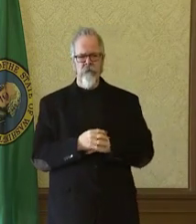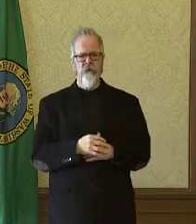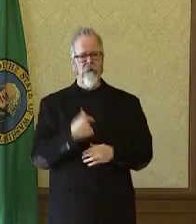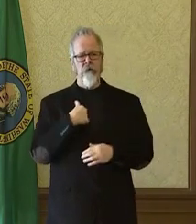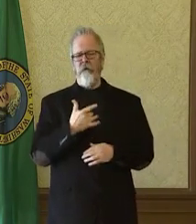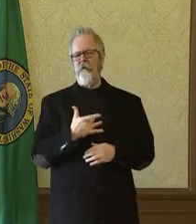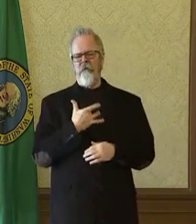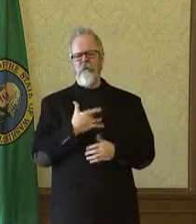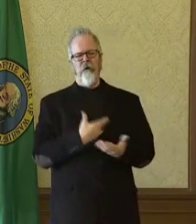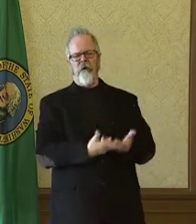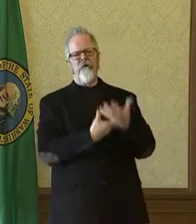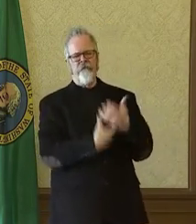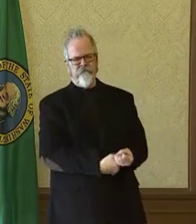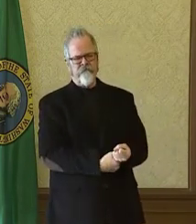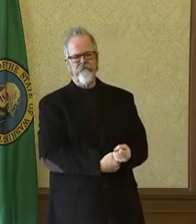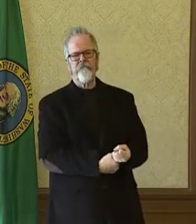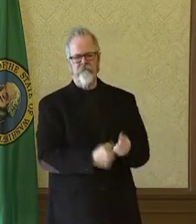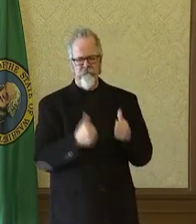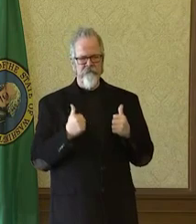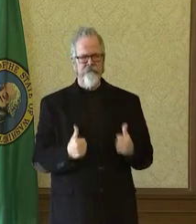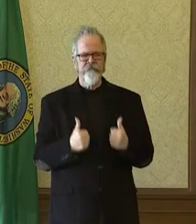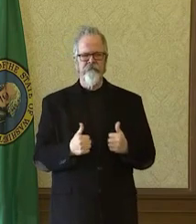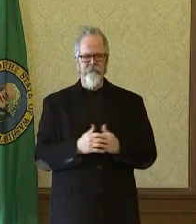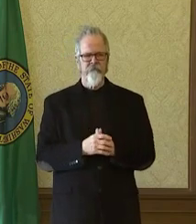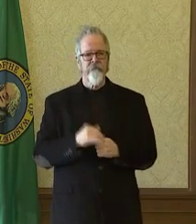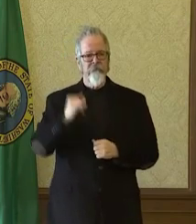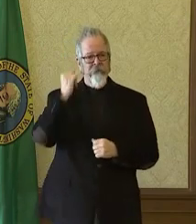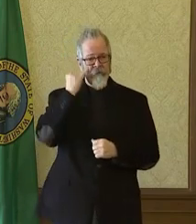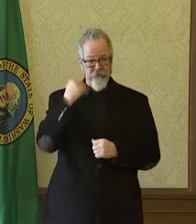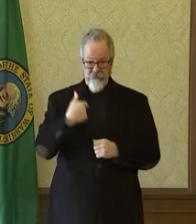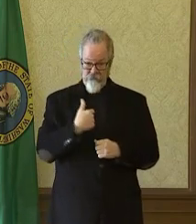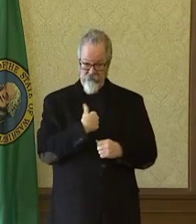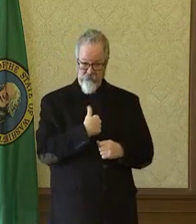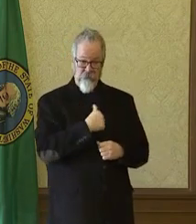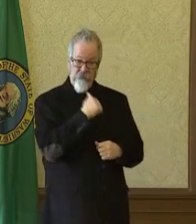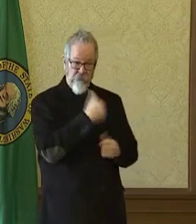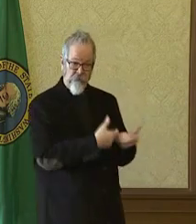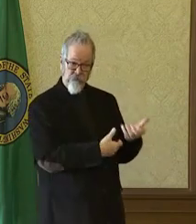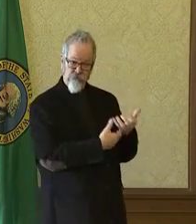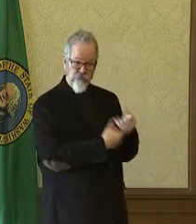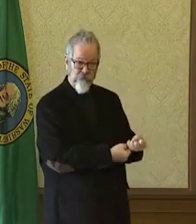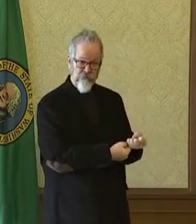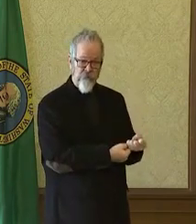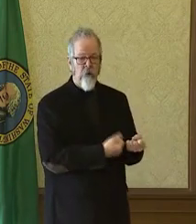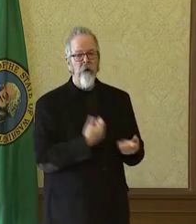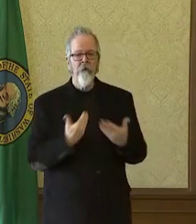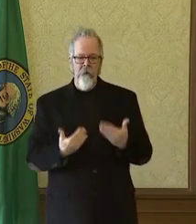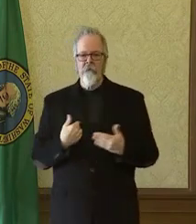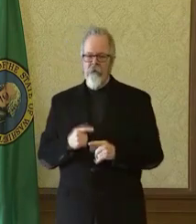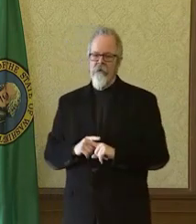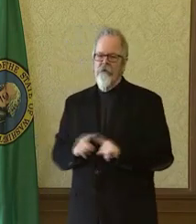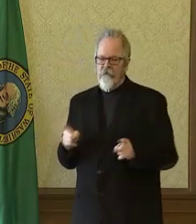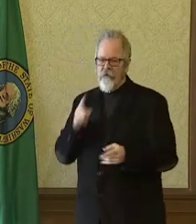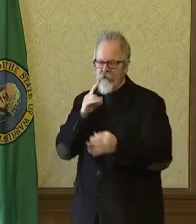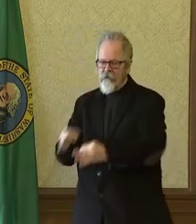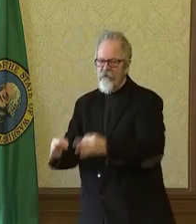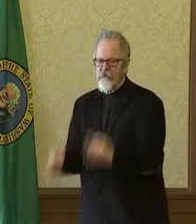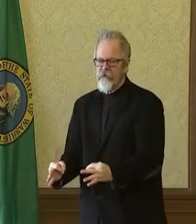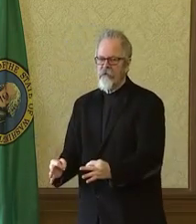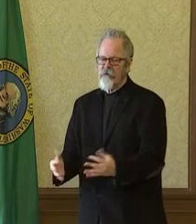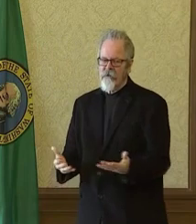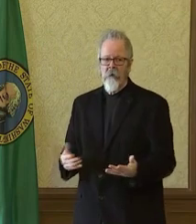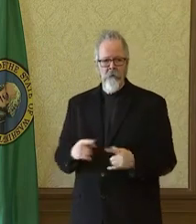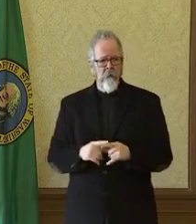we would not have made these decisions to release some of these assets. Obviously, this is my home, this is my